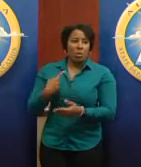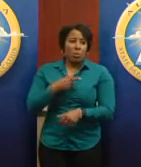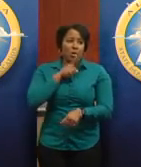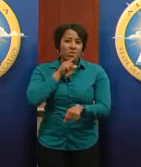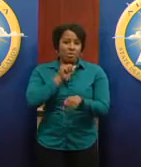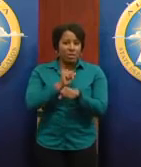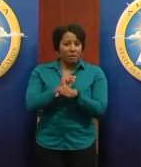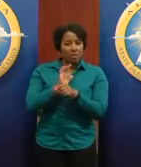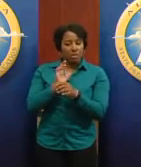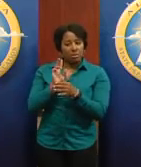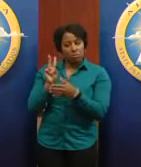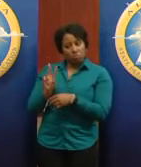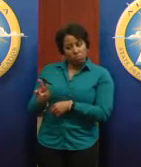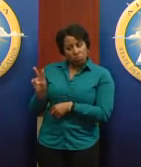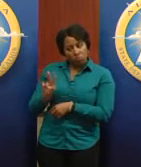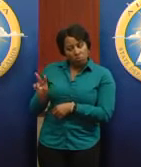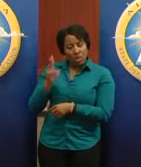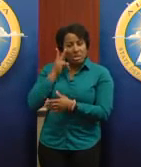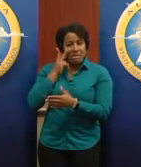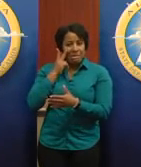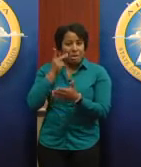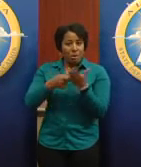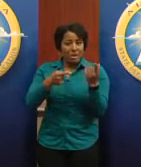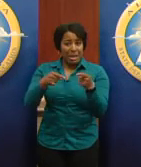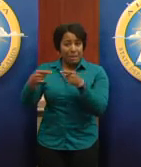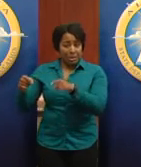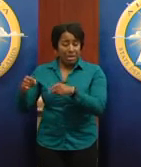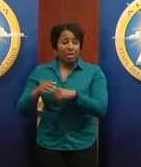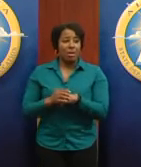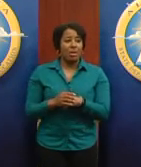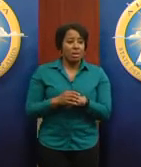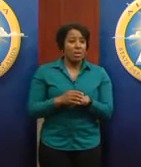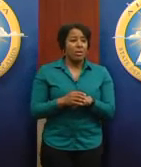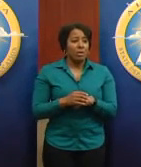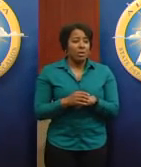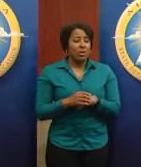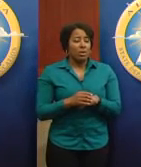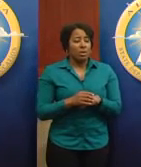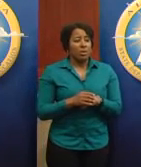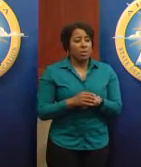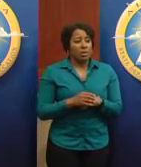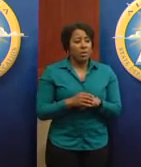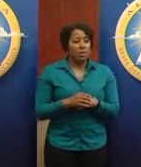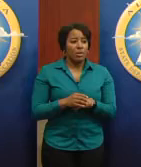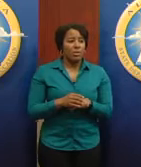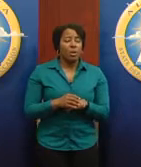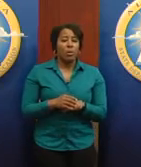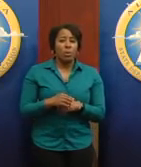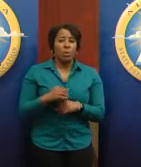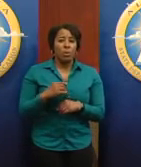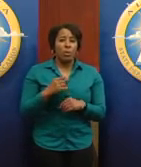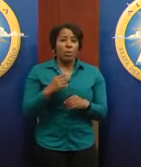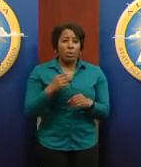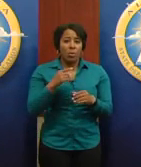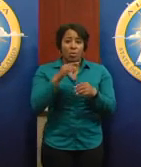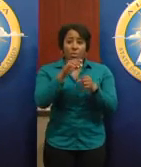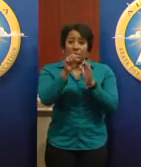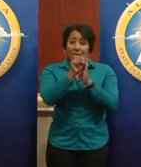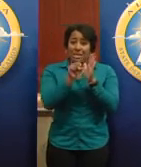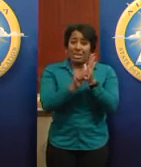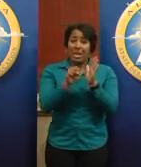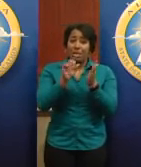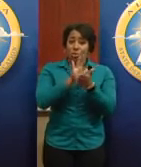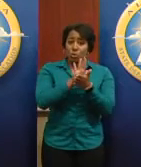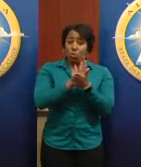their story and seeing what's going on there. That would be a decision that would have to come before our state school board,